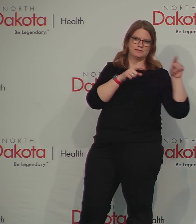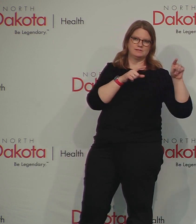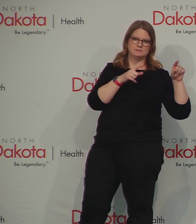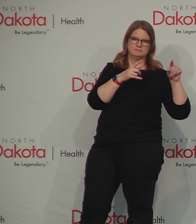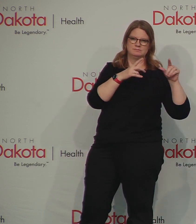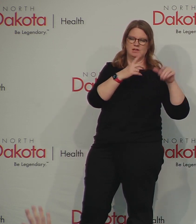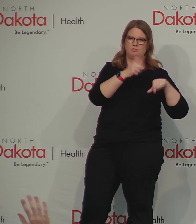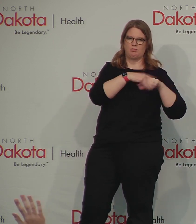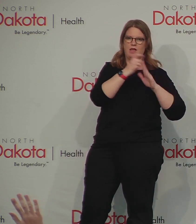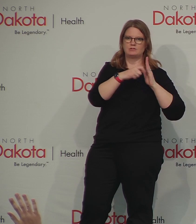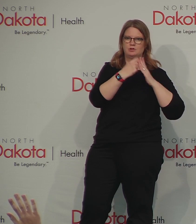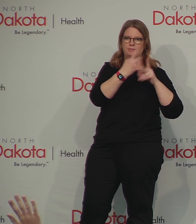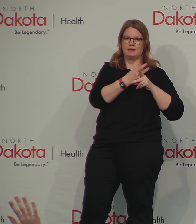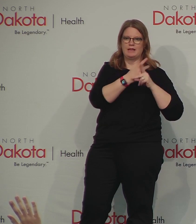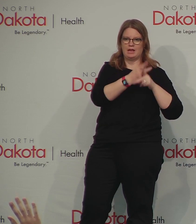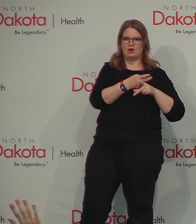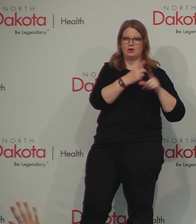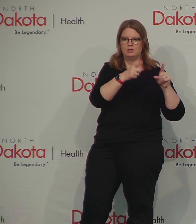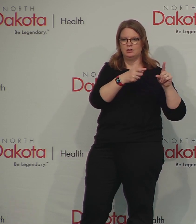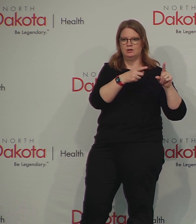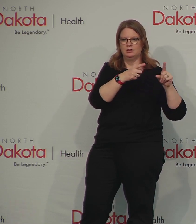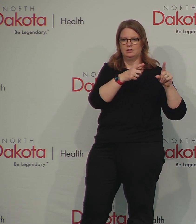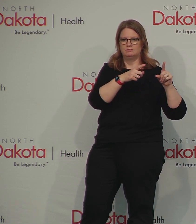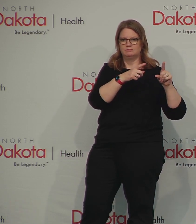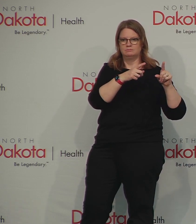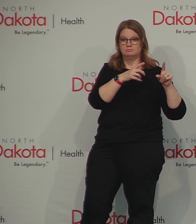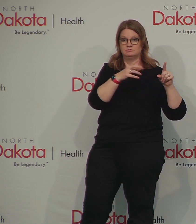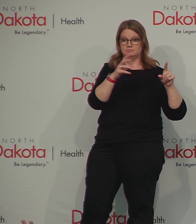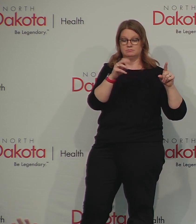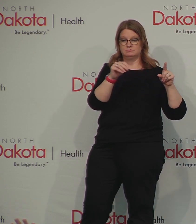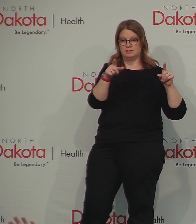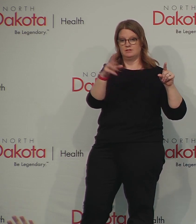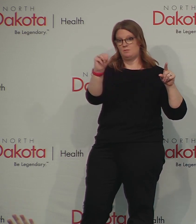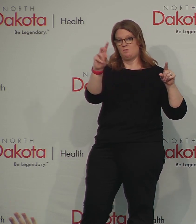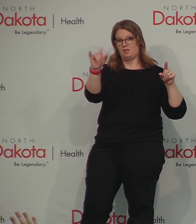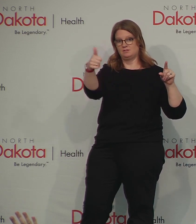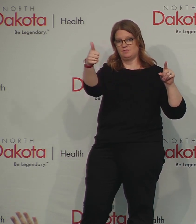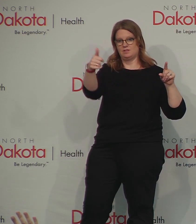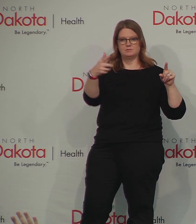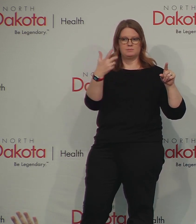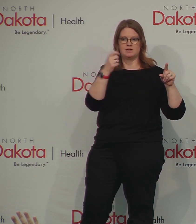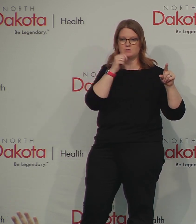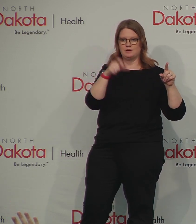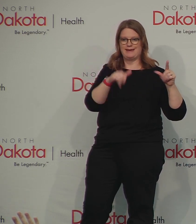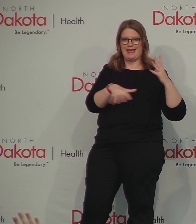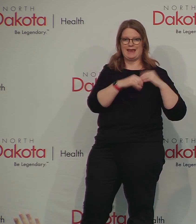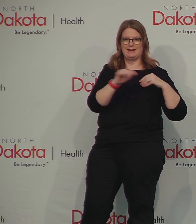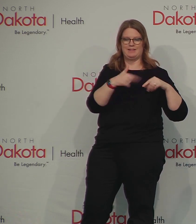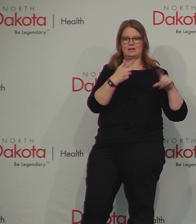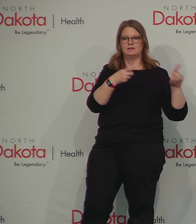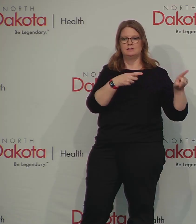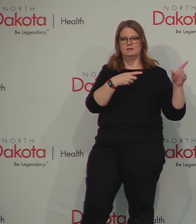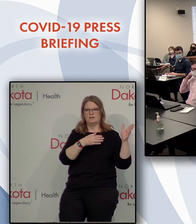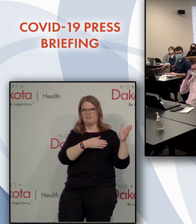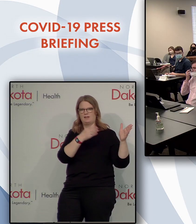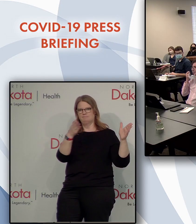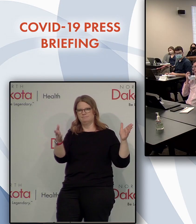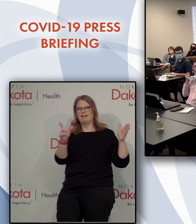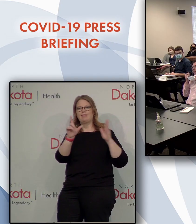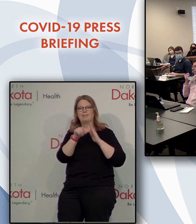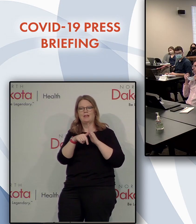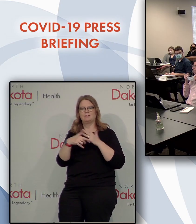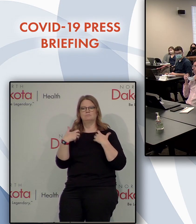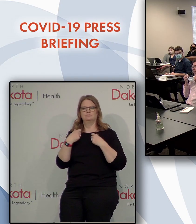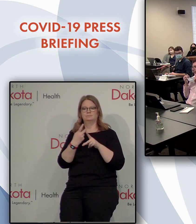we're going to continue to collaborate. Molly, anything you want to add to that, or she's giving me a thumbs up? Okay, Jack? The